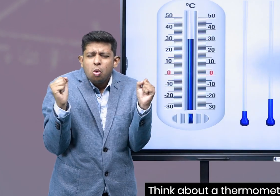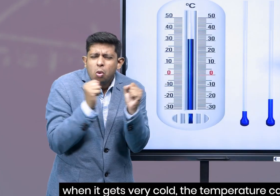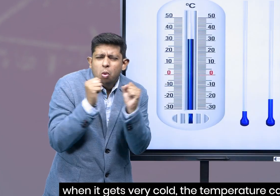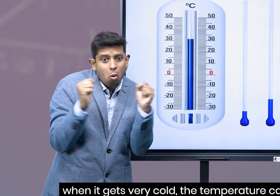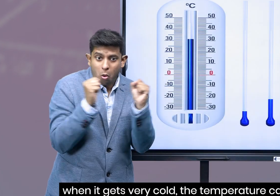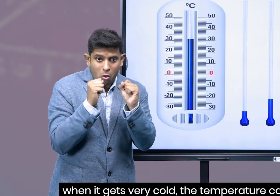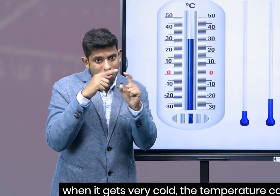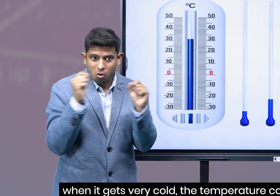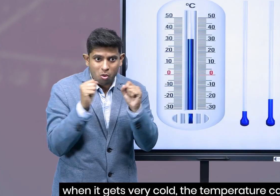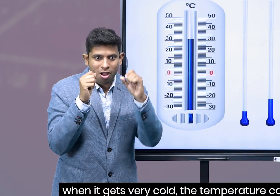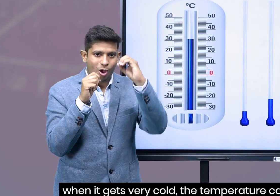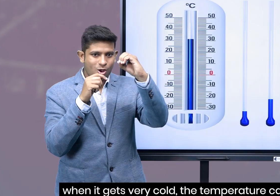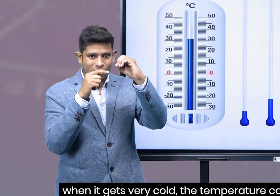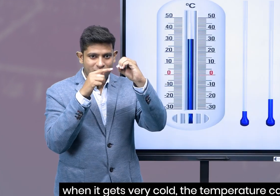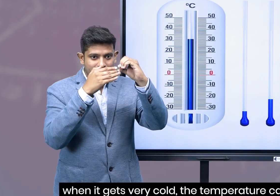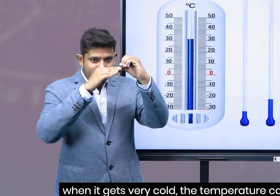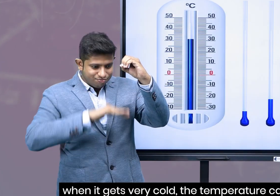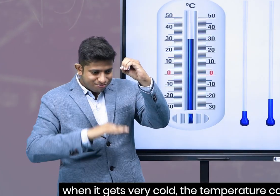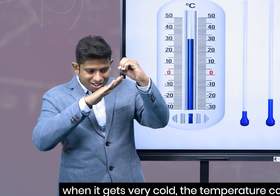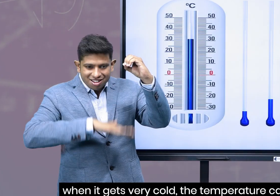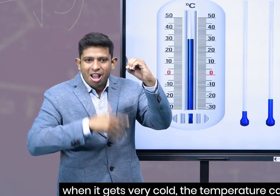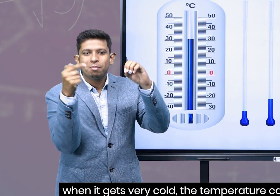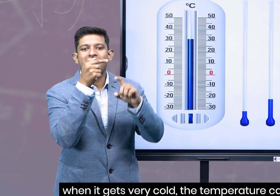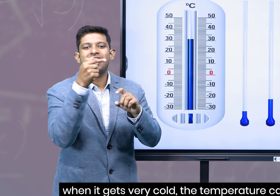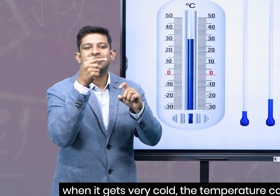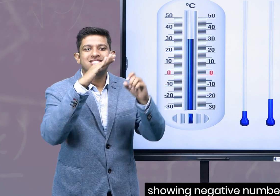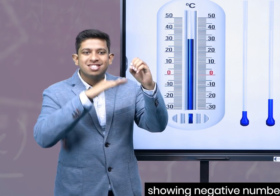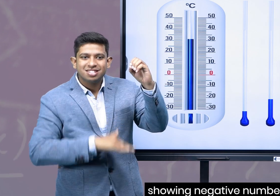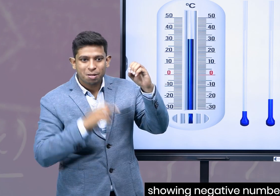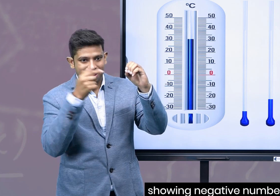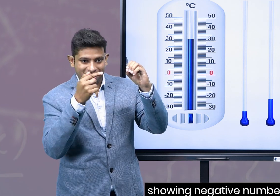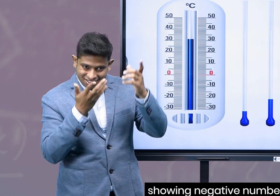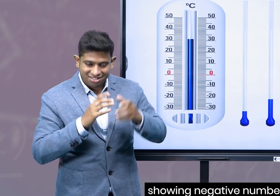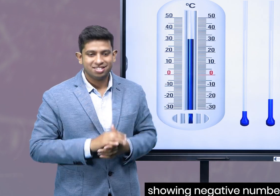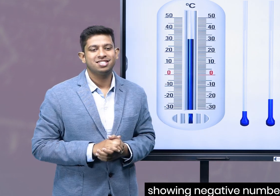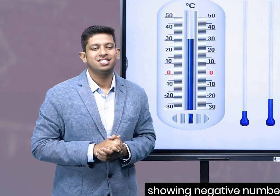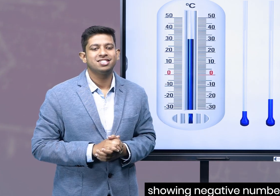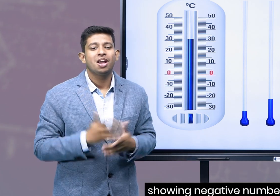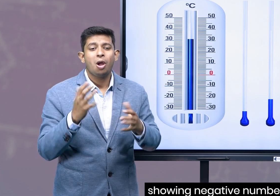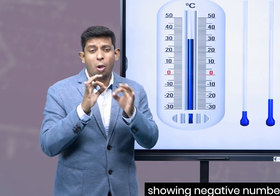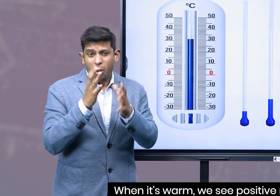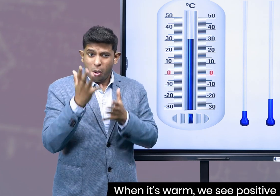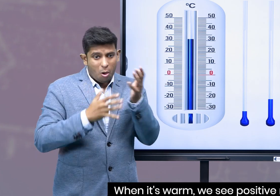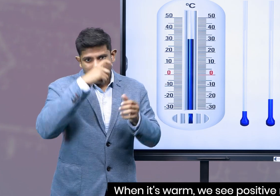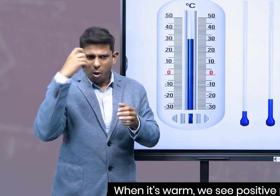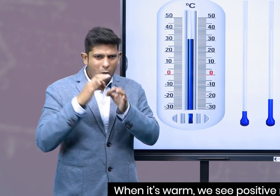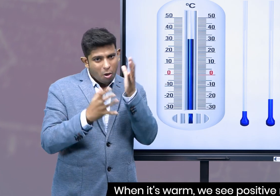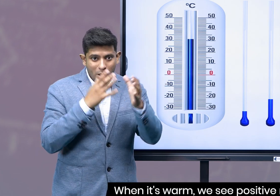When it gets very cold, the temperature can drop below zero, showing negative numbers. When it's warm, we